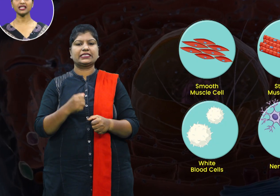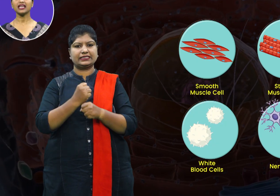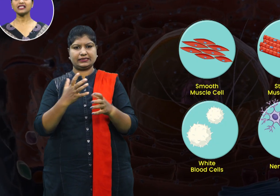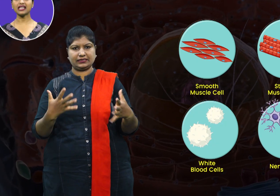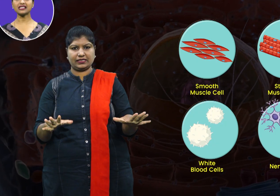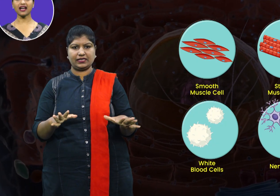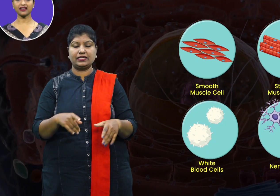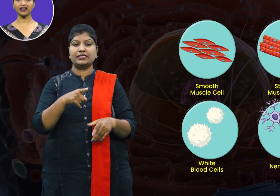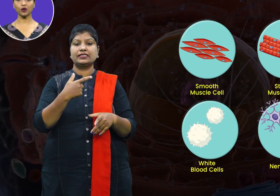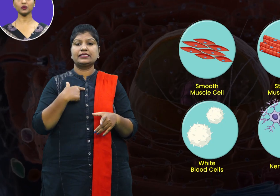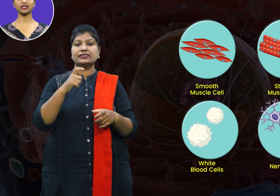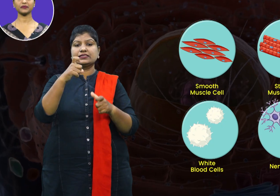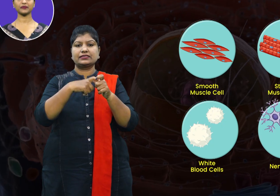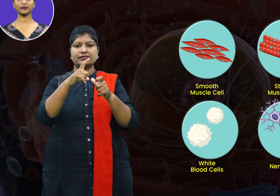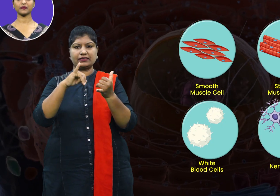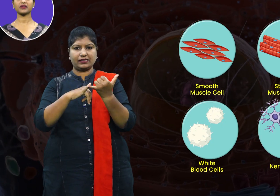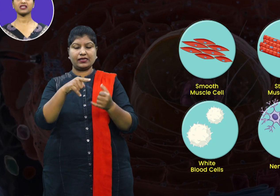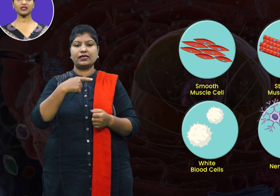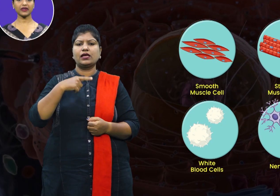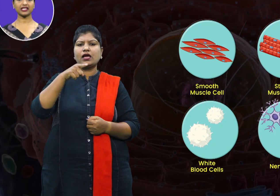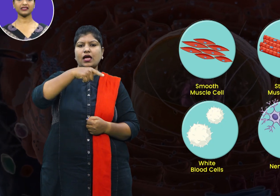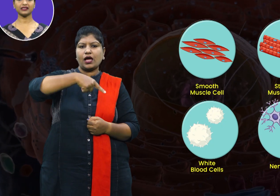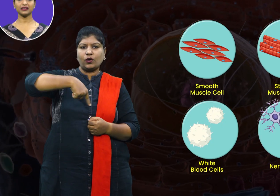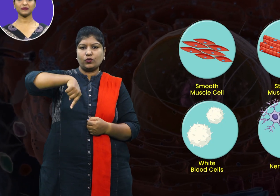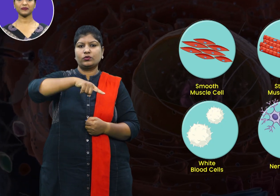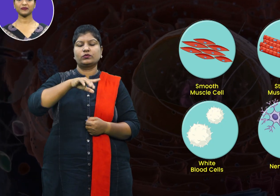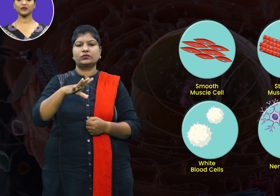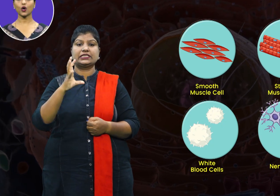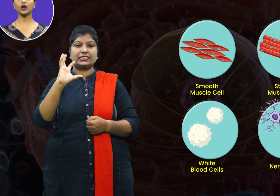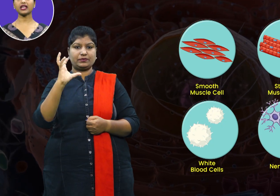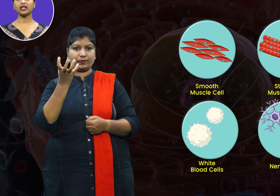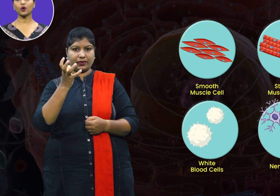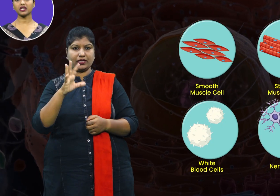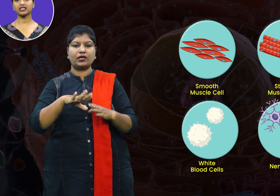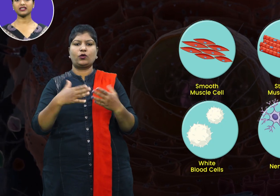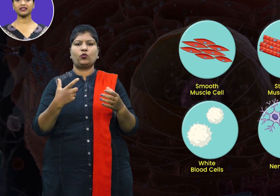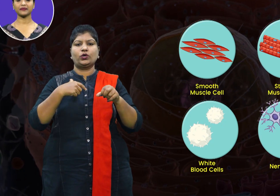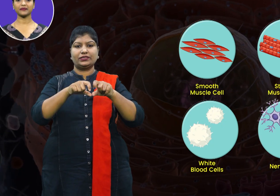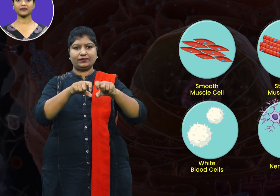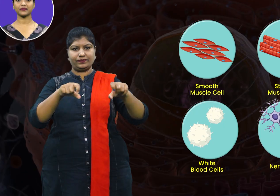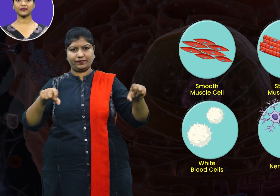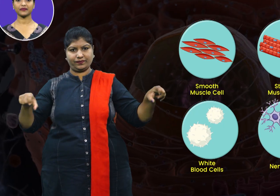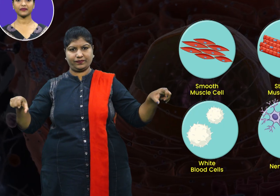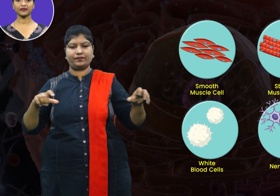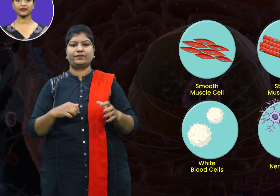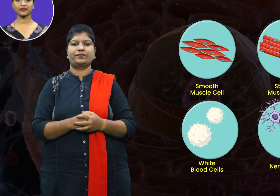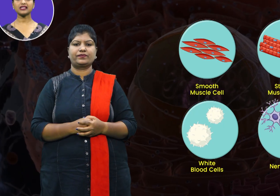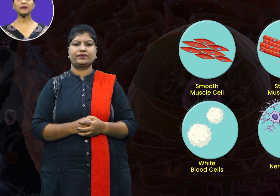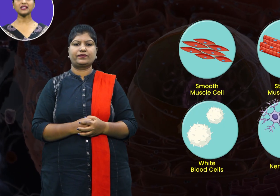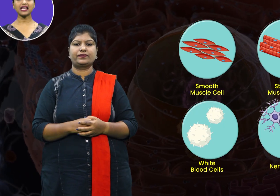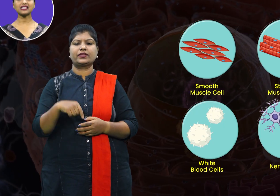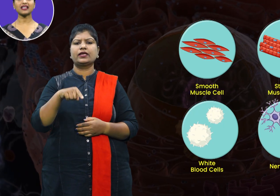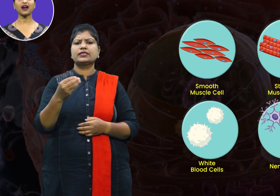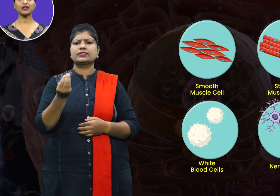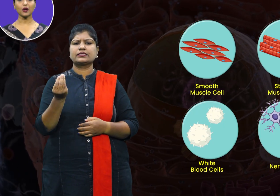Generally, cells are round, spherical or elongated.